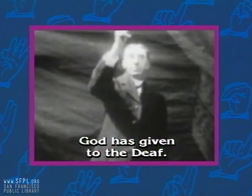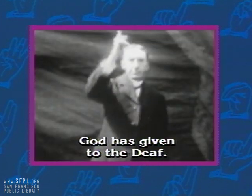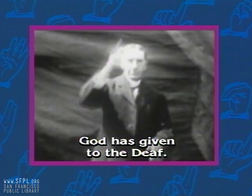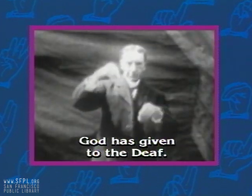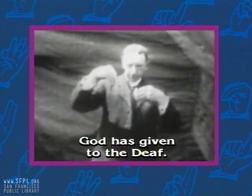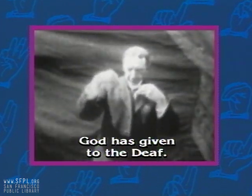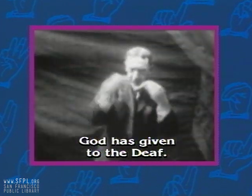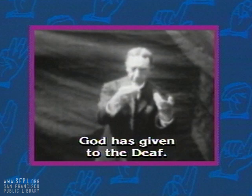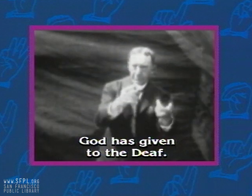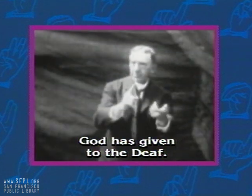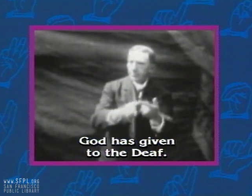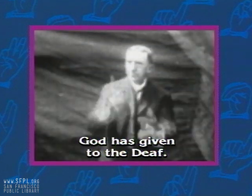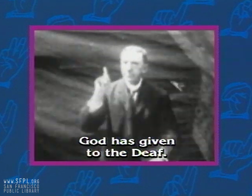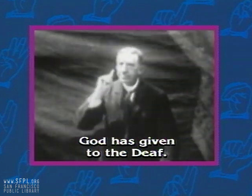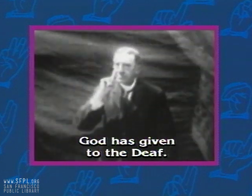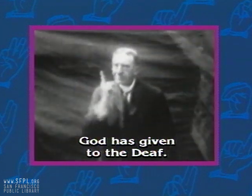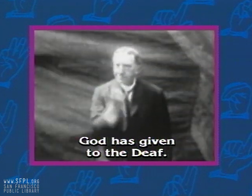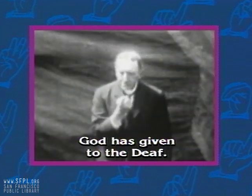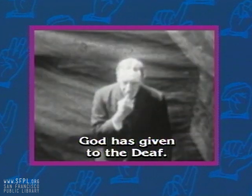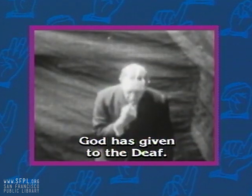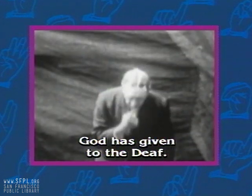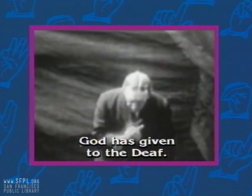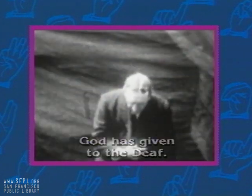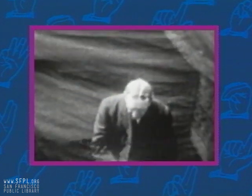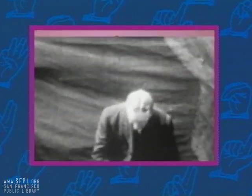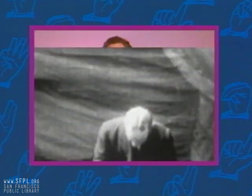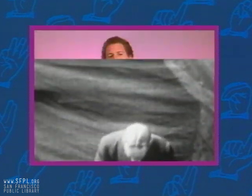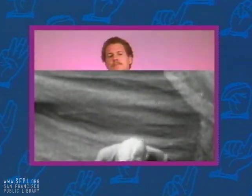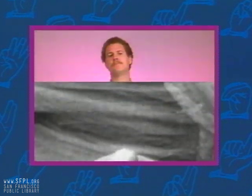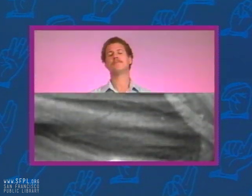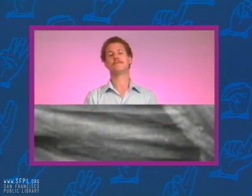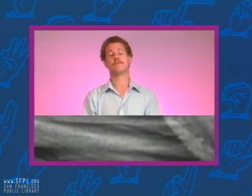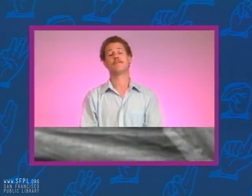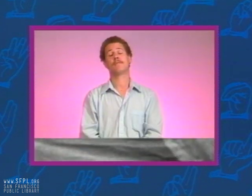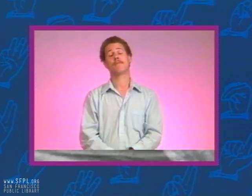God has given to the deaf.